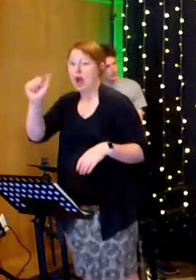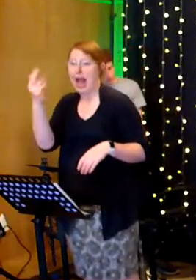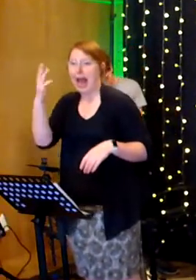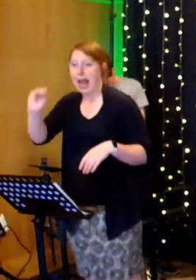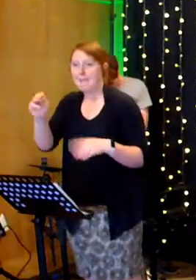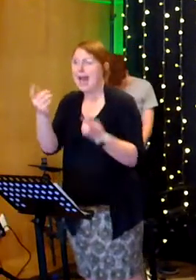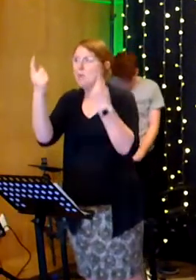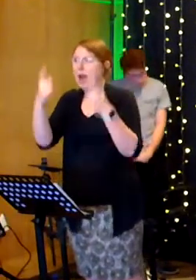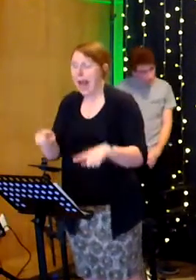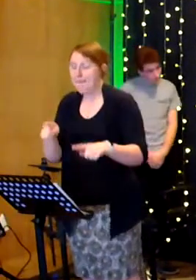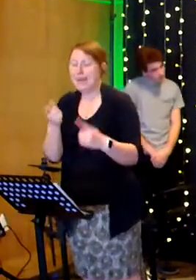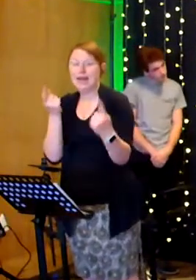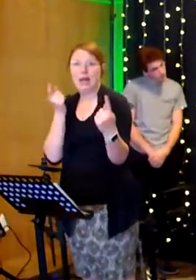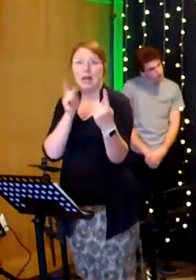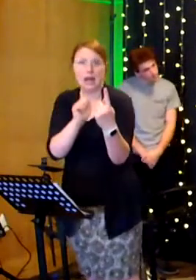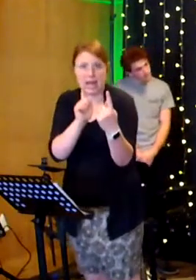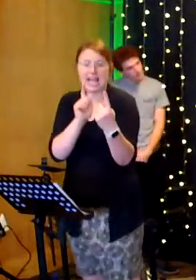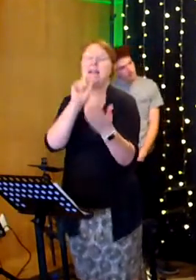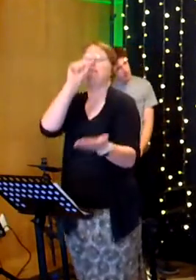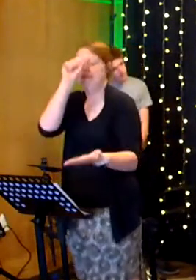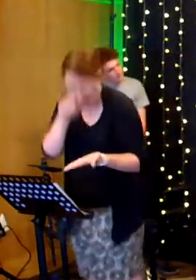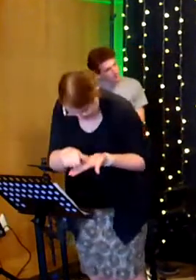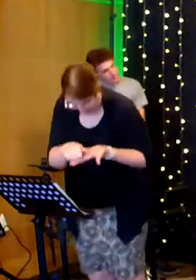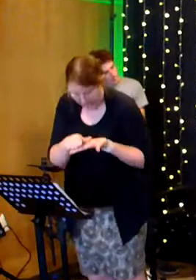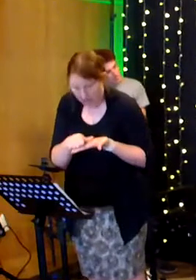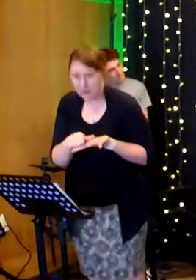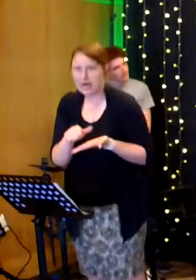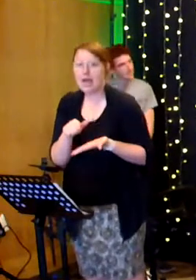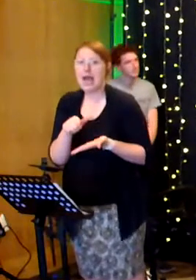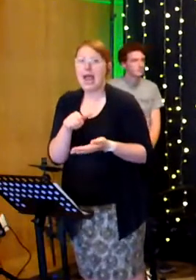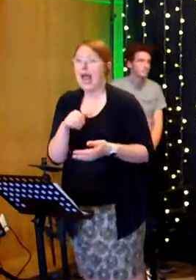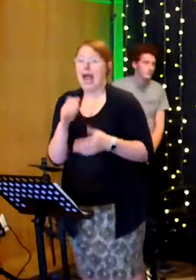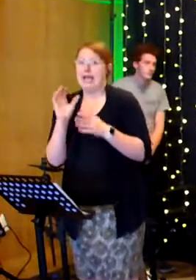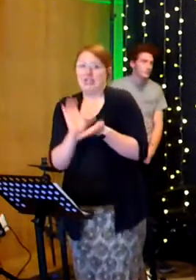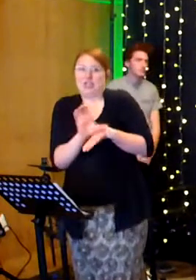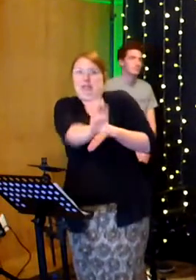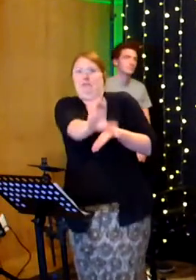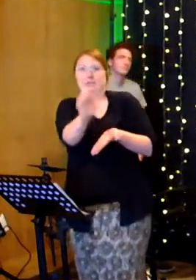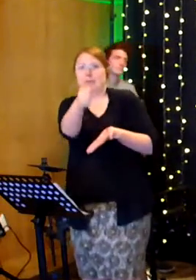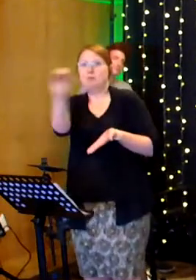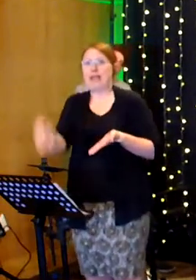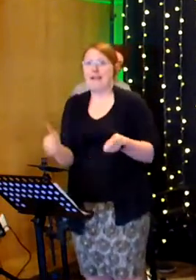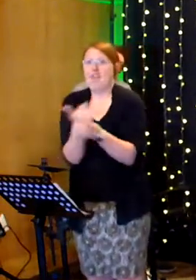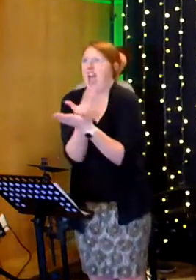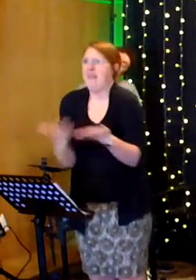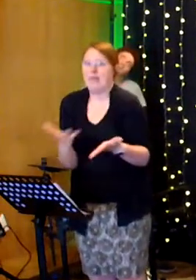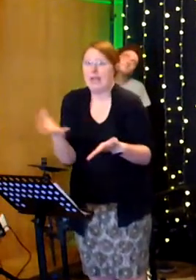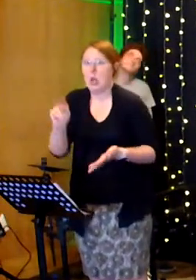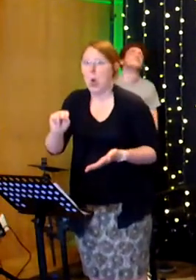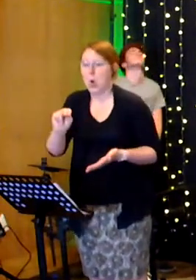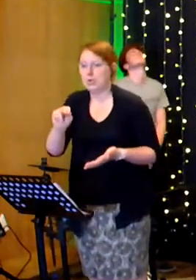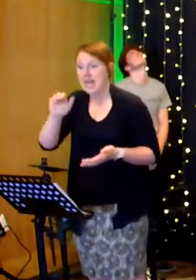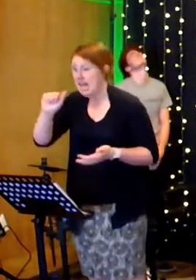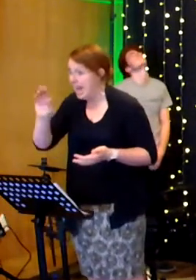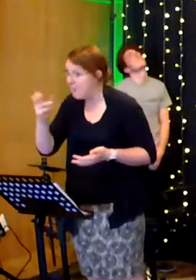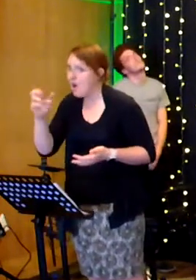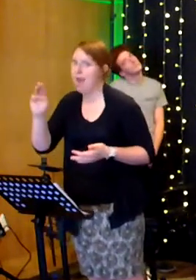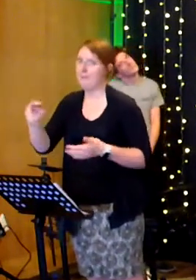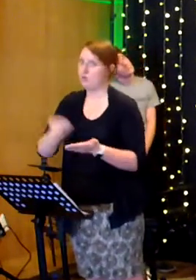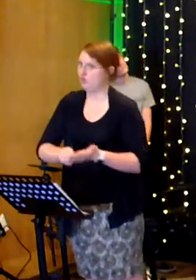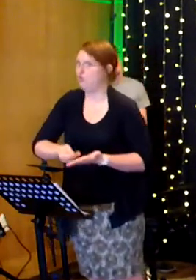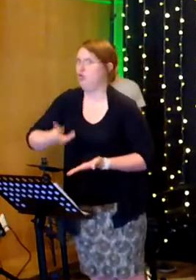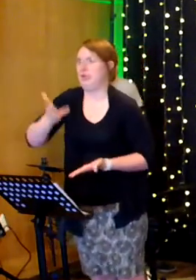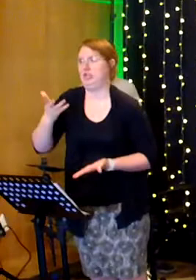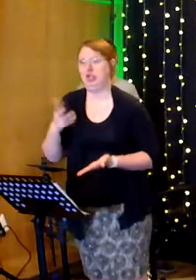to Melchizedek, and gave him 10% of everything he owned. And Abraham was wicked wealthy. I